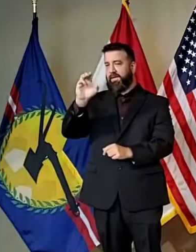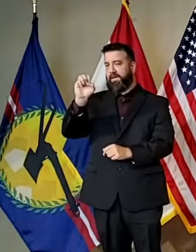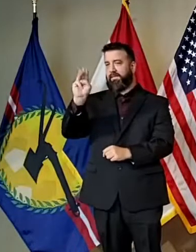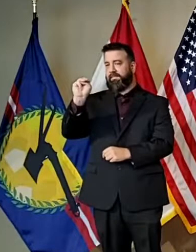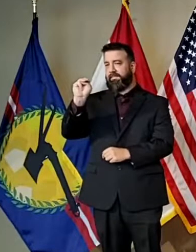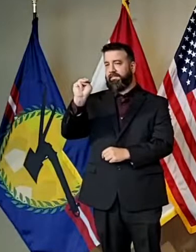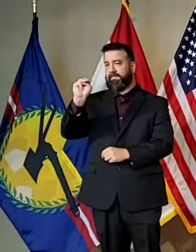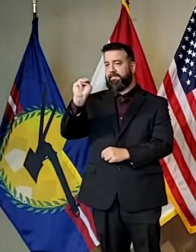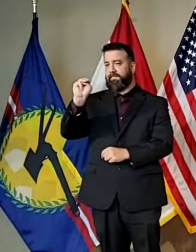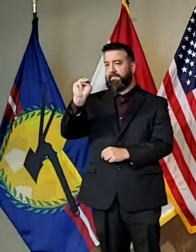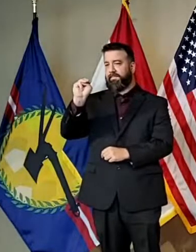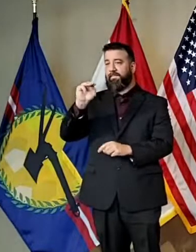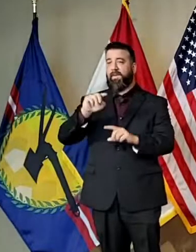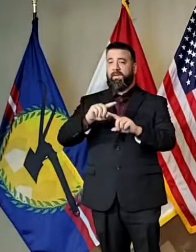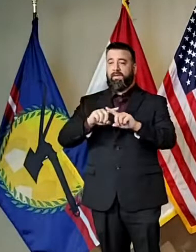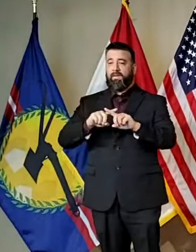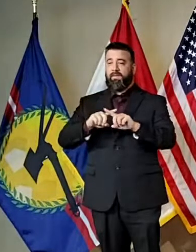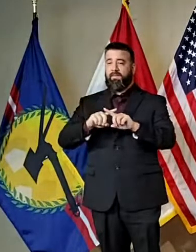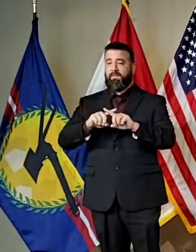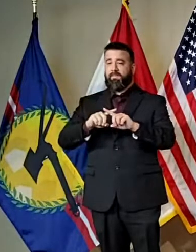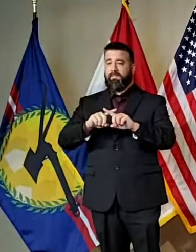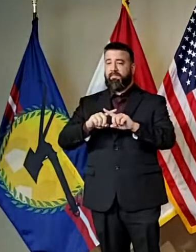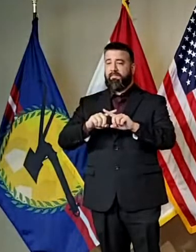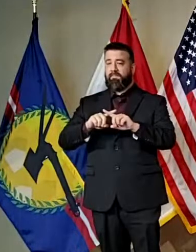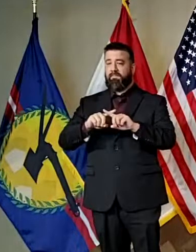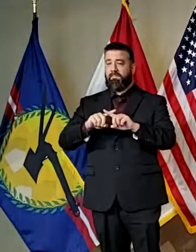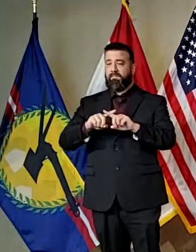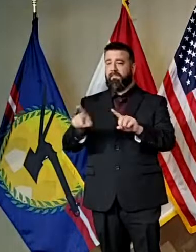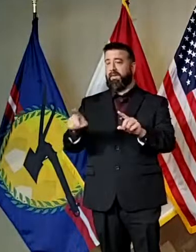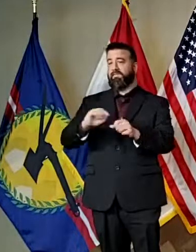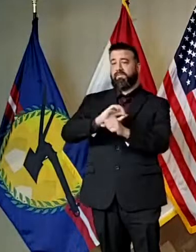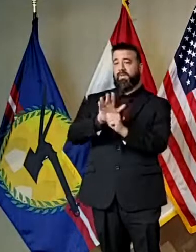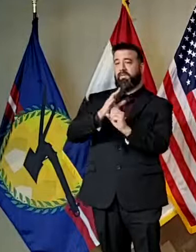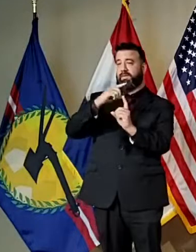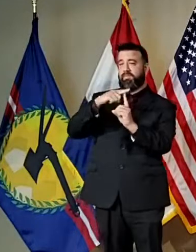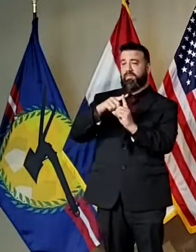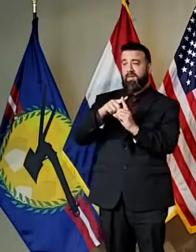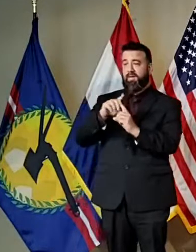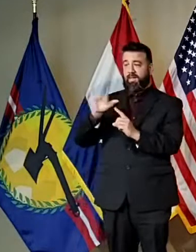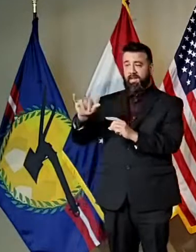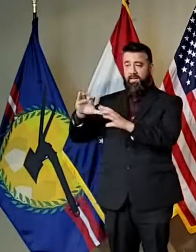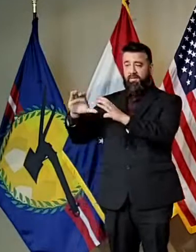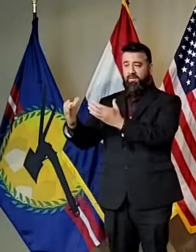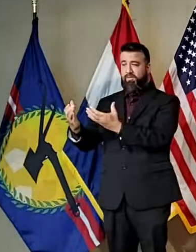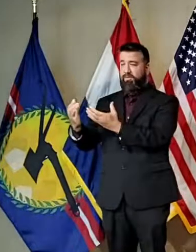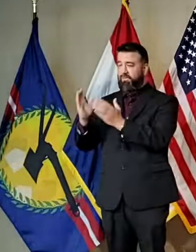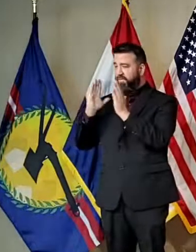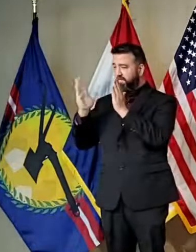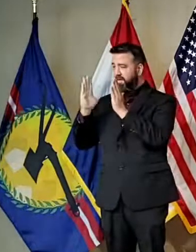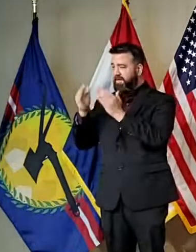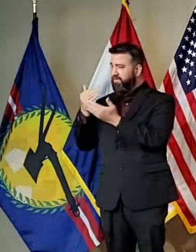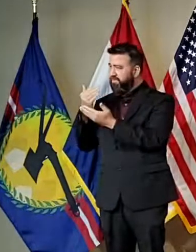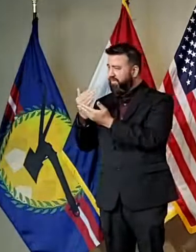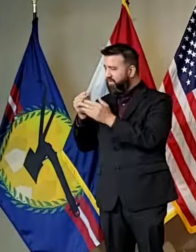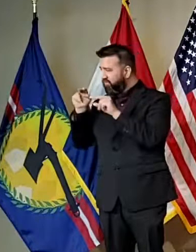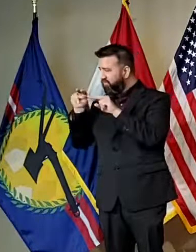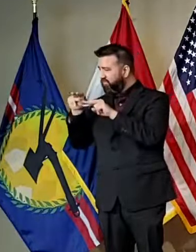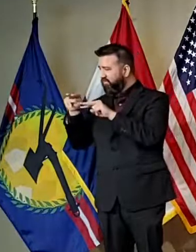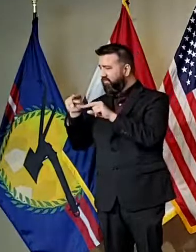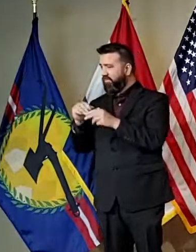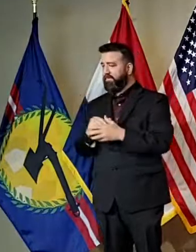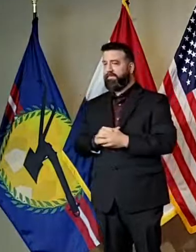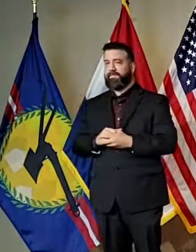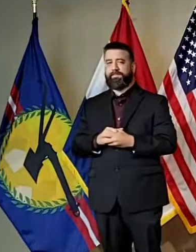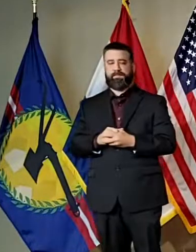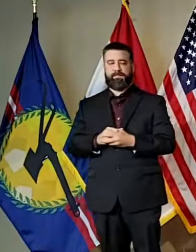of someone in an age group having a COVID infection is something that we watch very closely. What do you tell parents of high